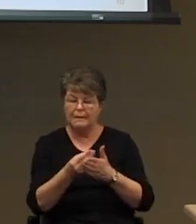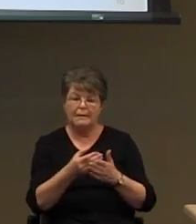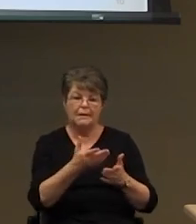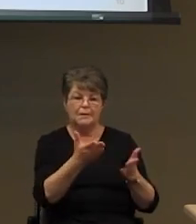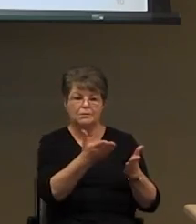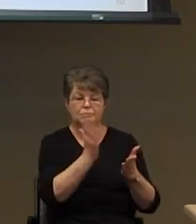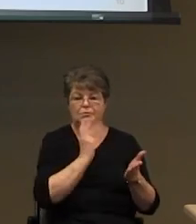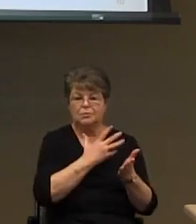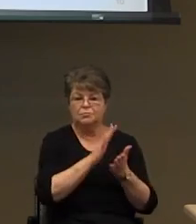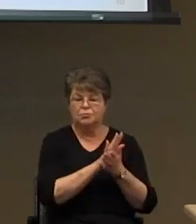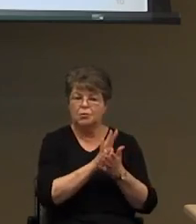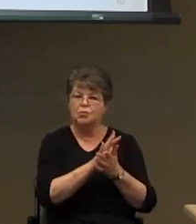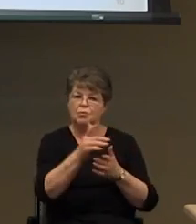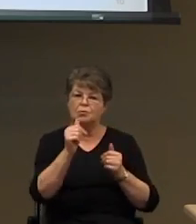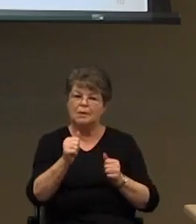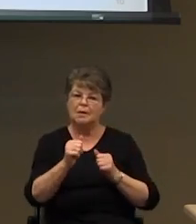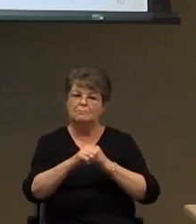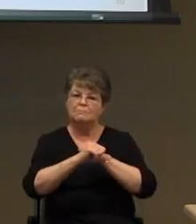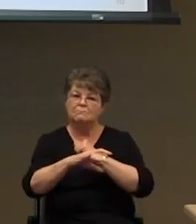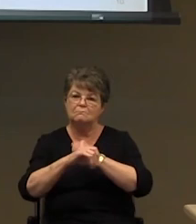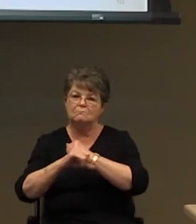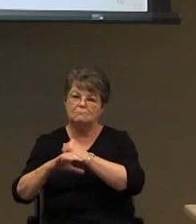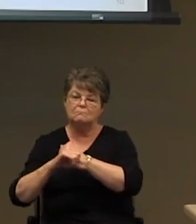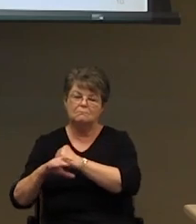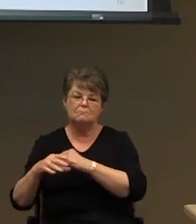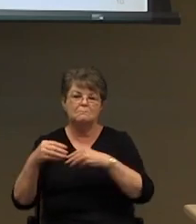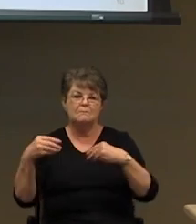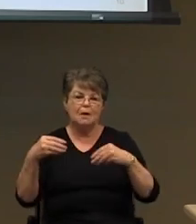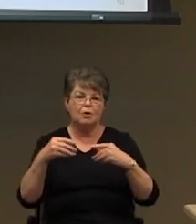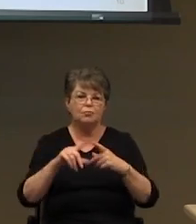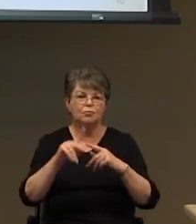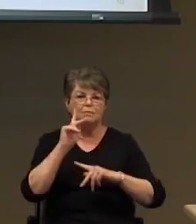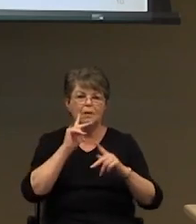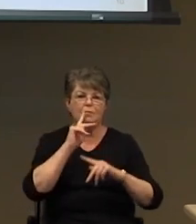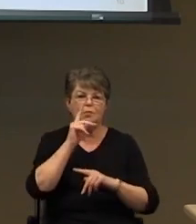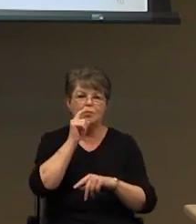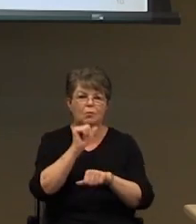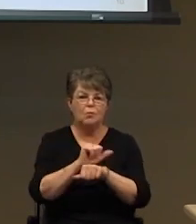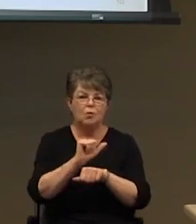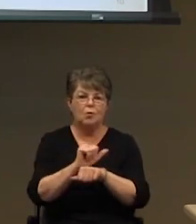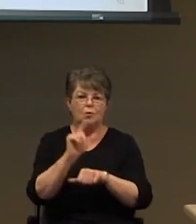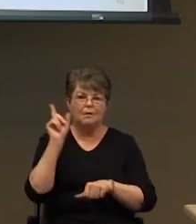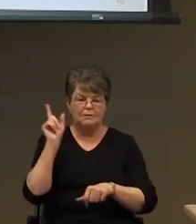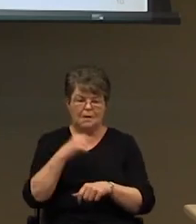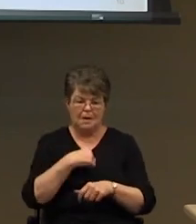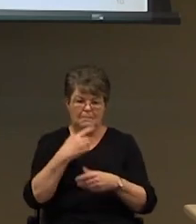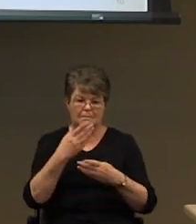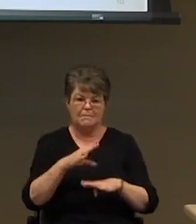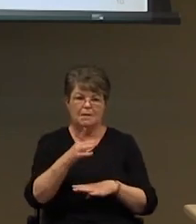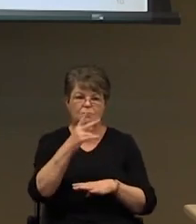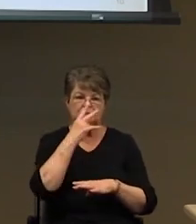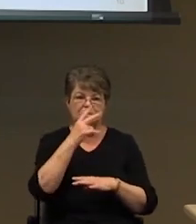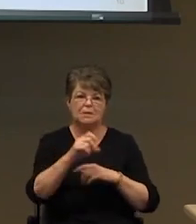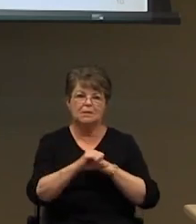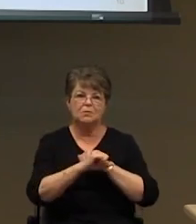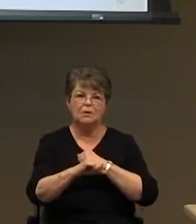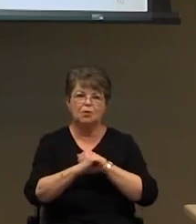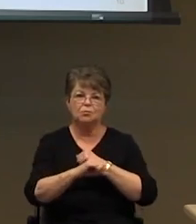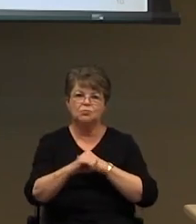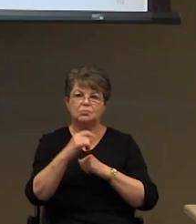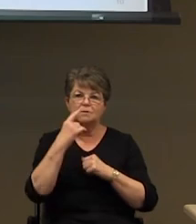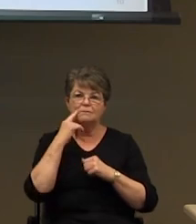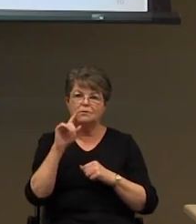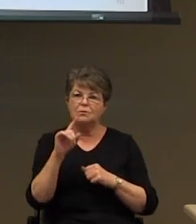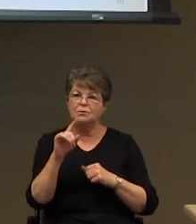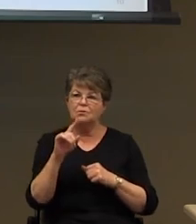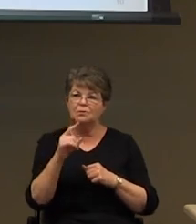can proactively market to folks who work over there. I guarantee you, you've seen commercials for